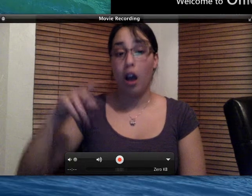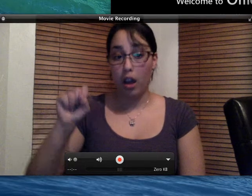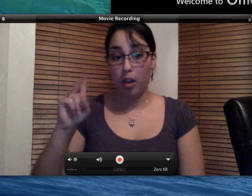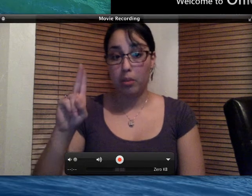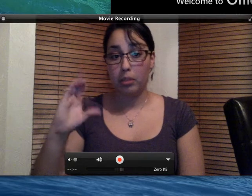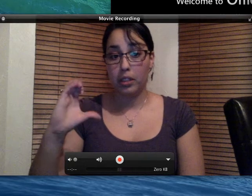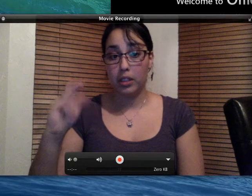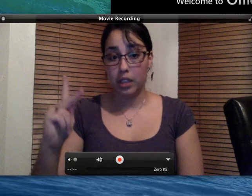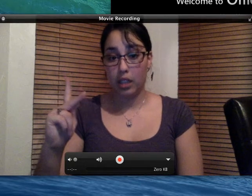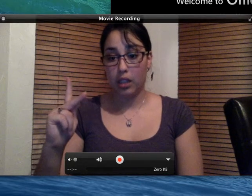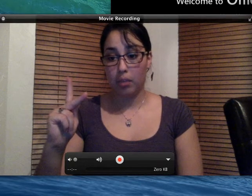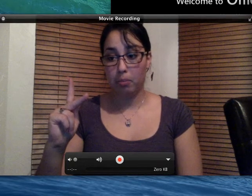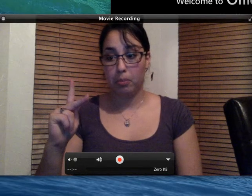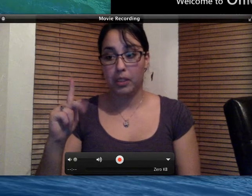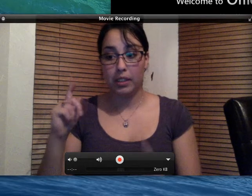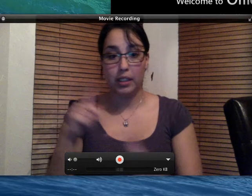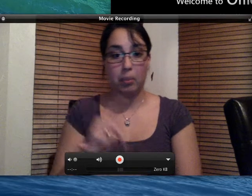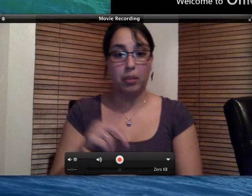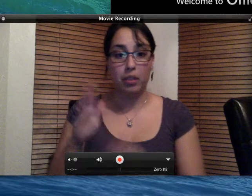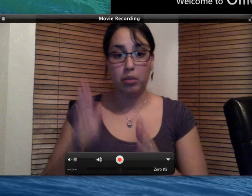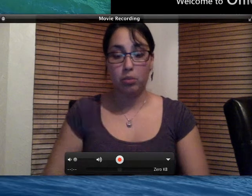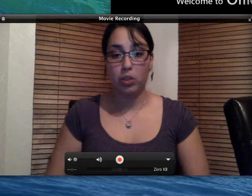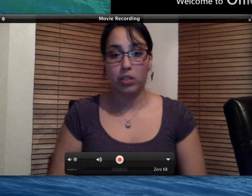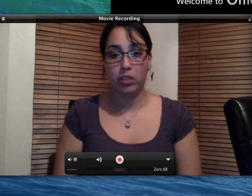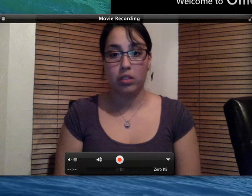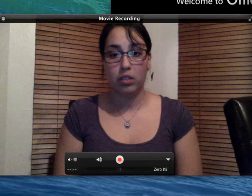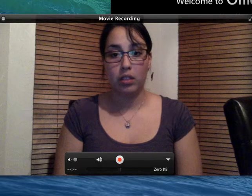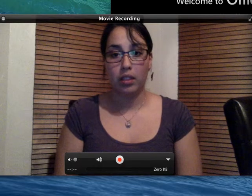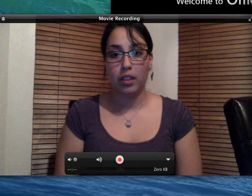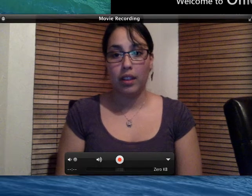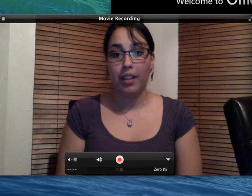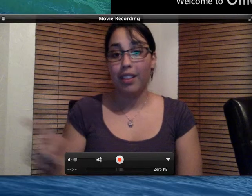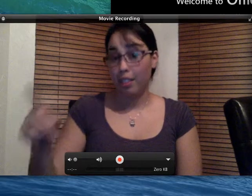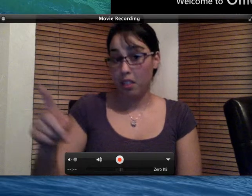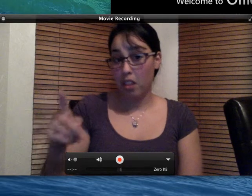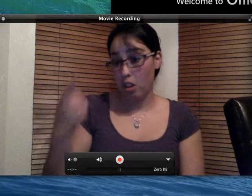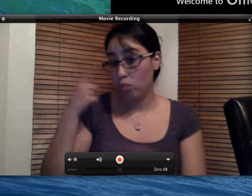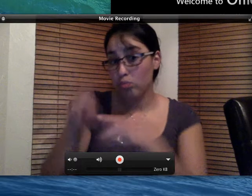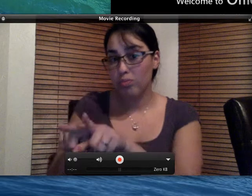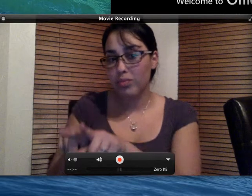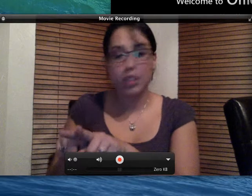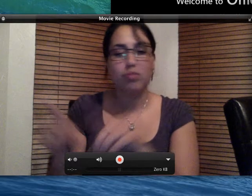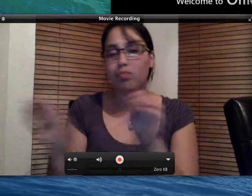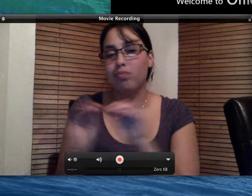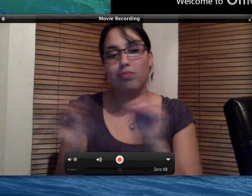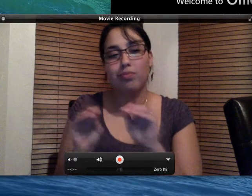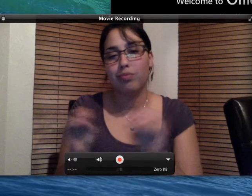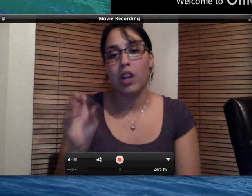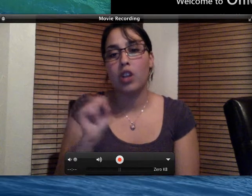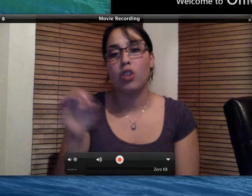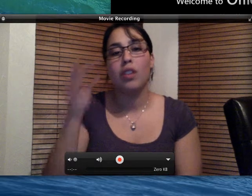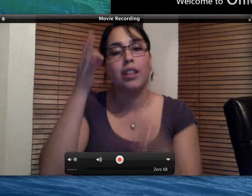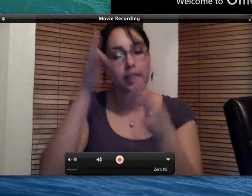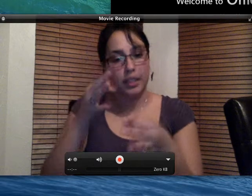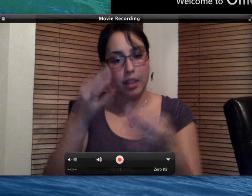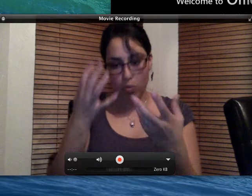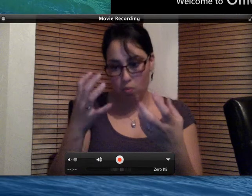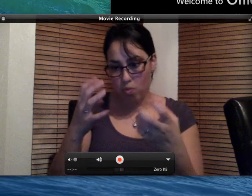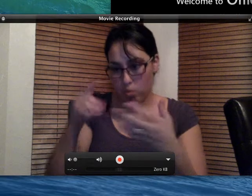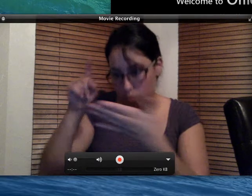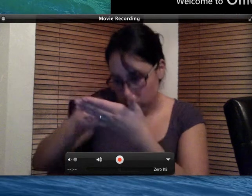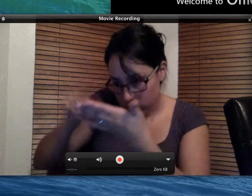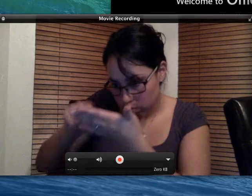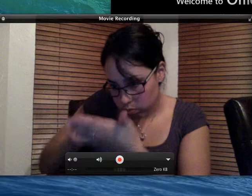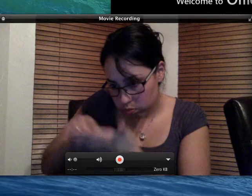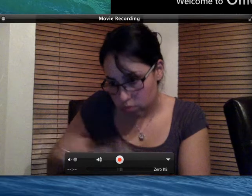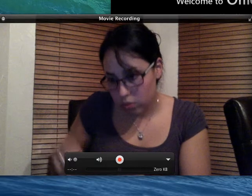fun to say. They didn't buy it. And they decided, being Masters and Johnson, that they would get to the bottom of it. They brought